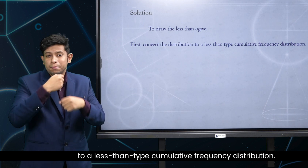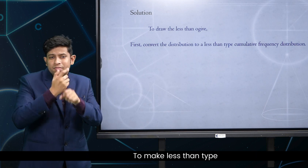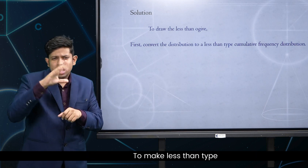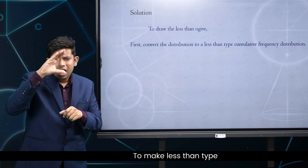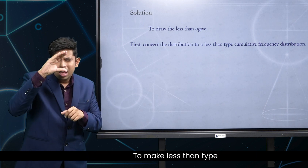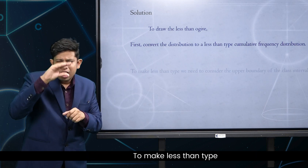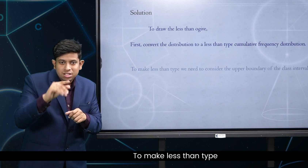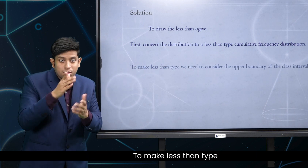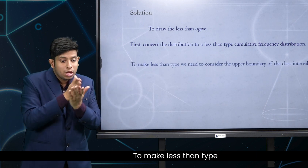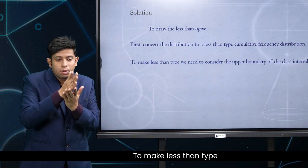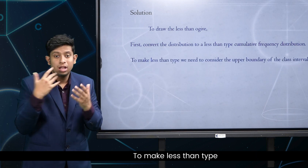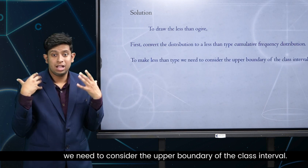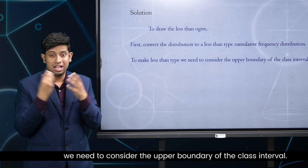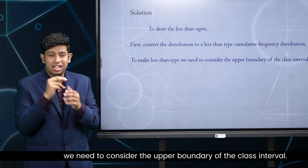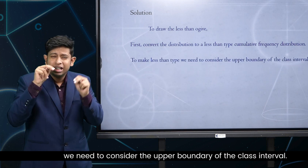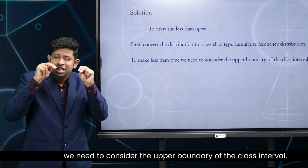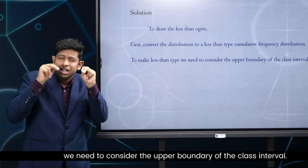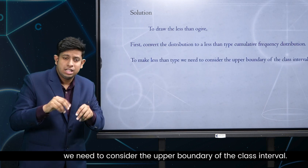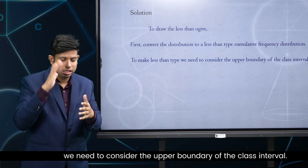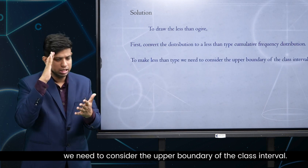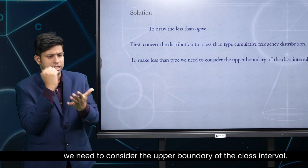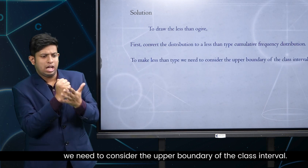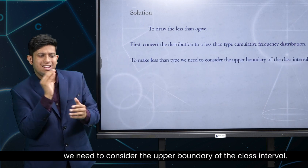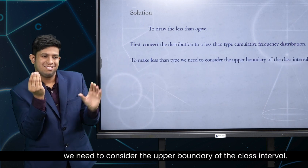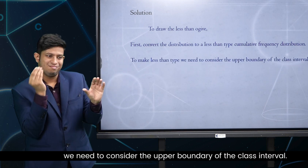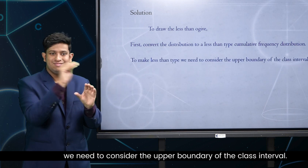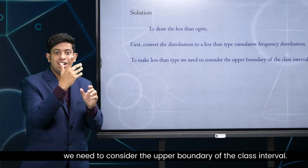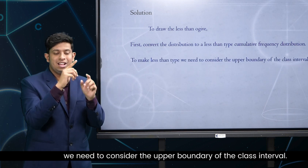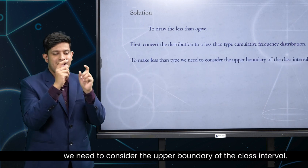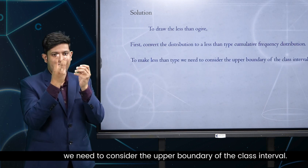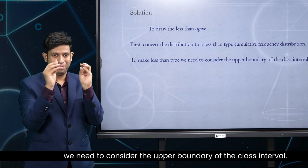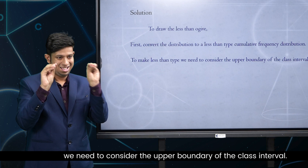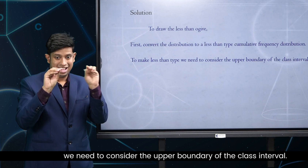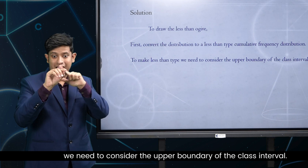To make less than type, we need to consider the upper boundary of the class interval.